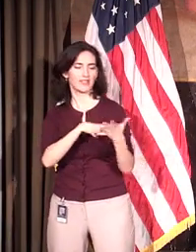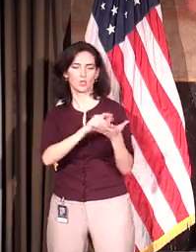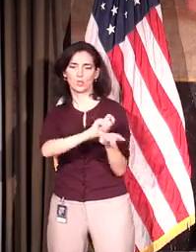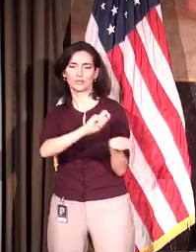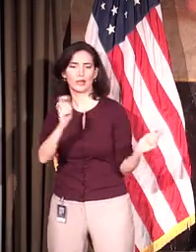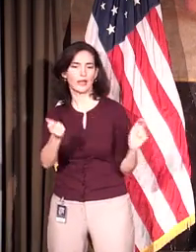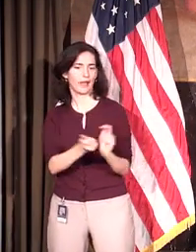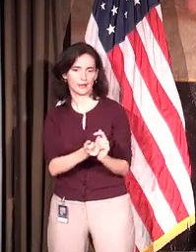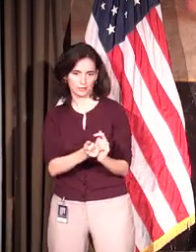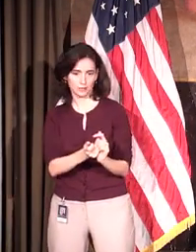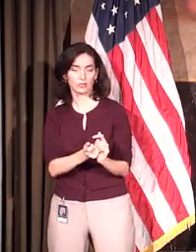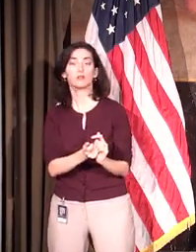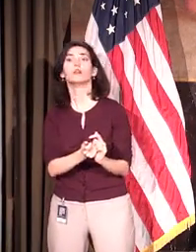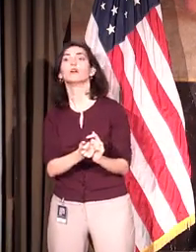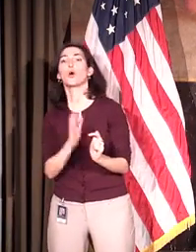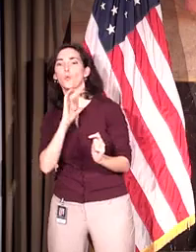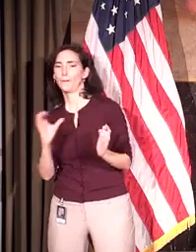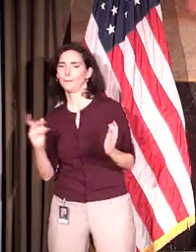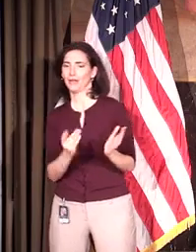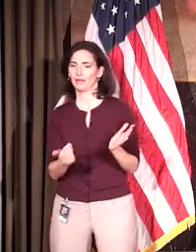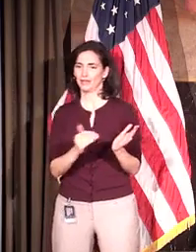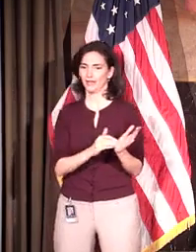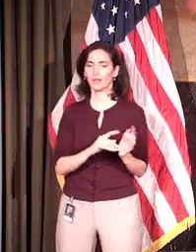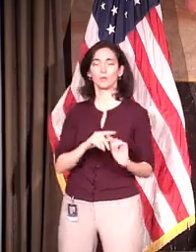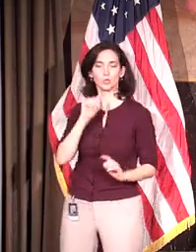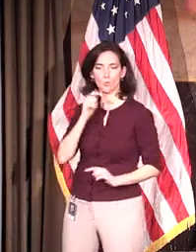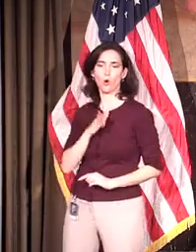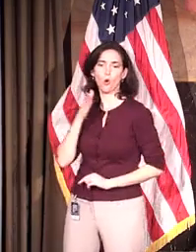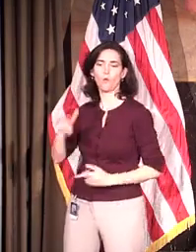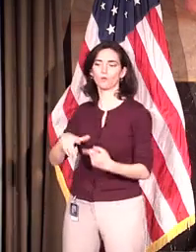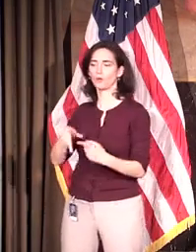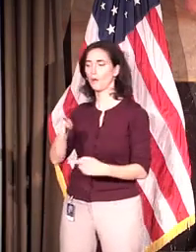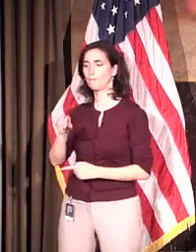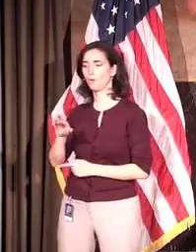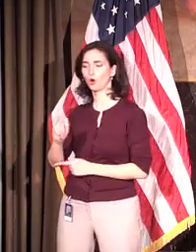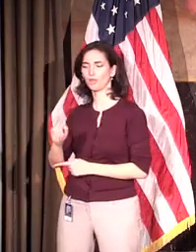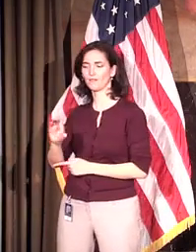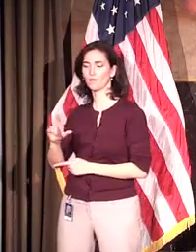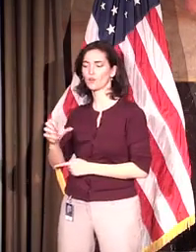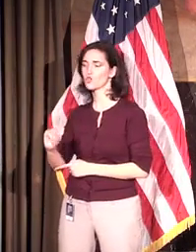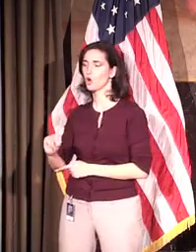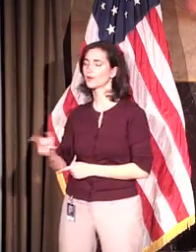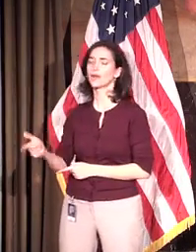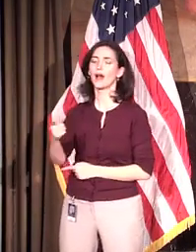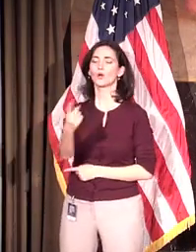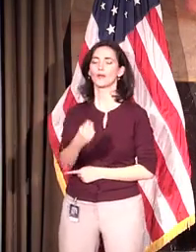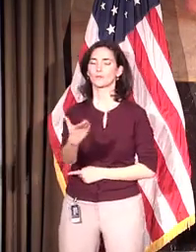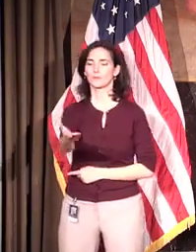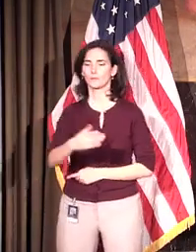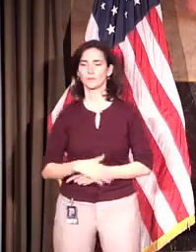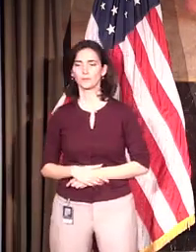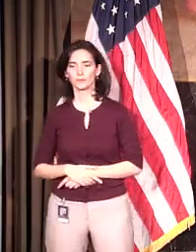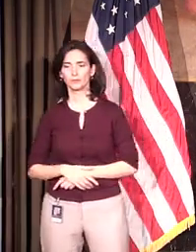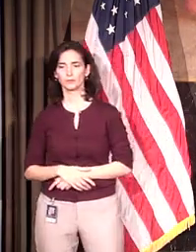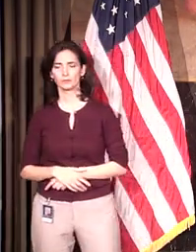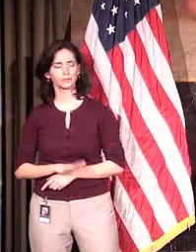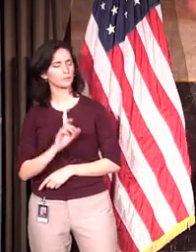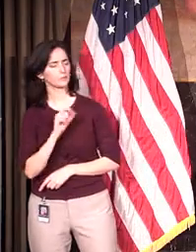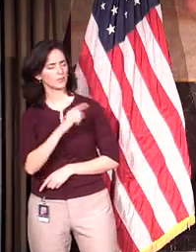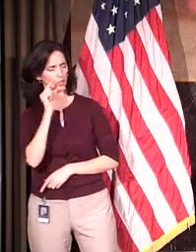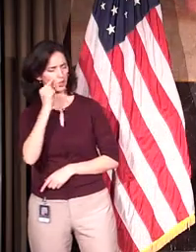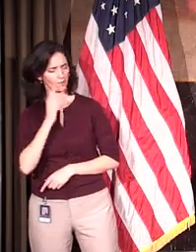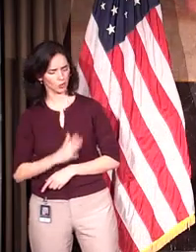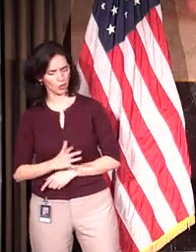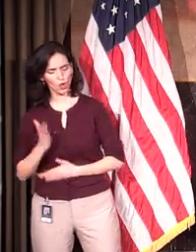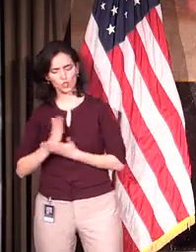bit. We're going to put it back on, but I'll be down at Port Fourchon tomorrow. So I'll take questions. Yes, sir. Governor, there's some thinking that